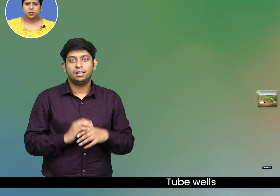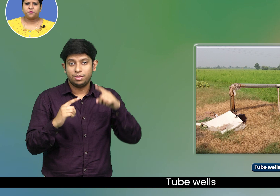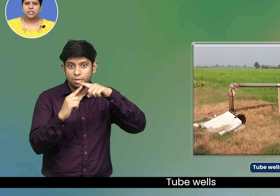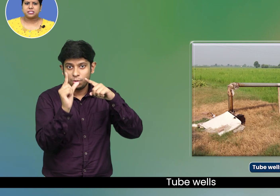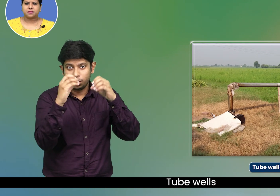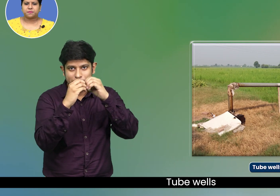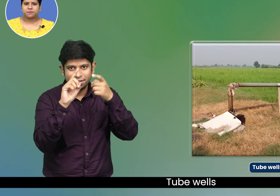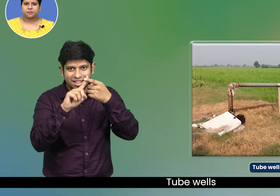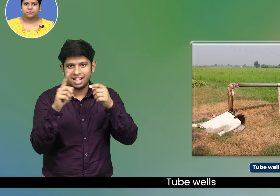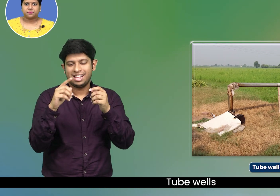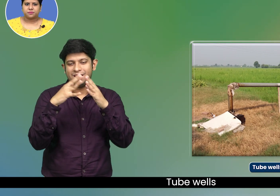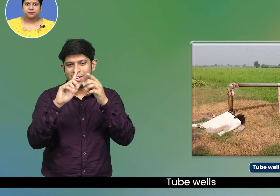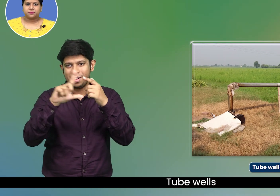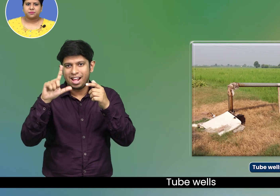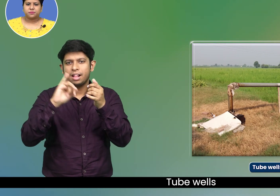Tube wells,